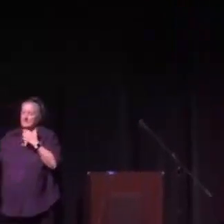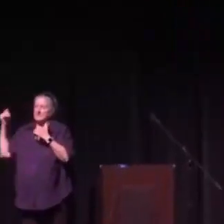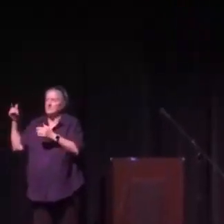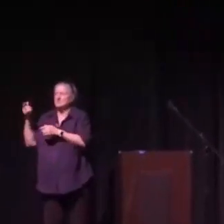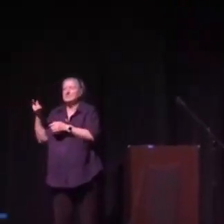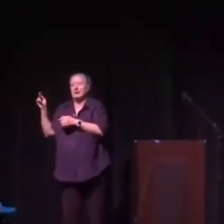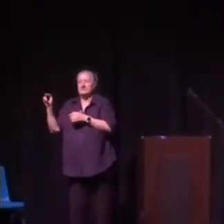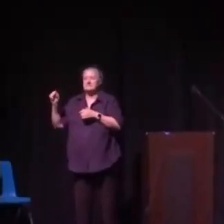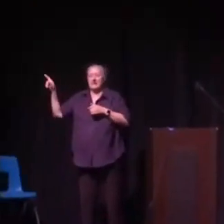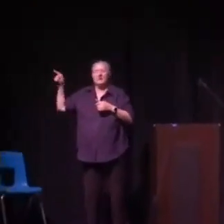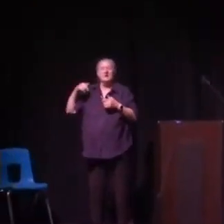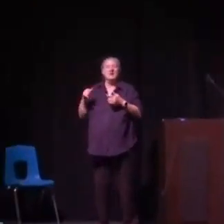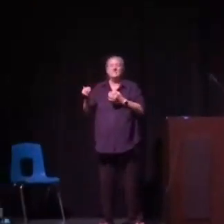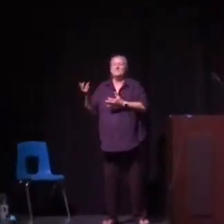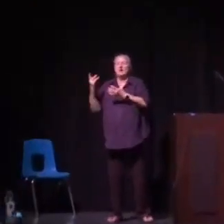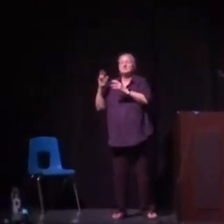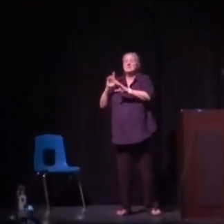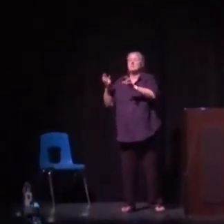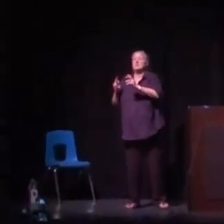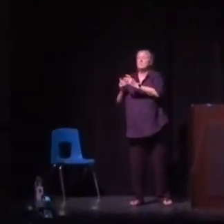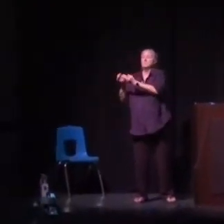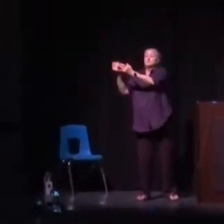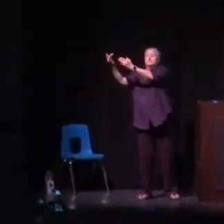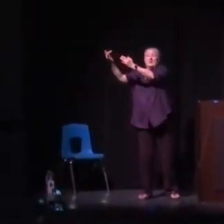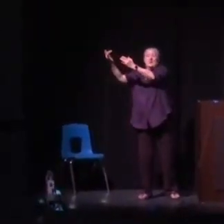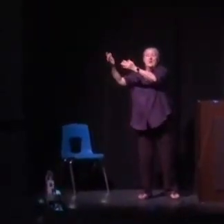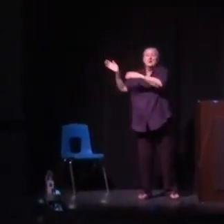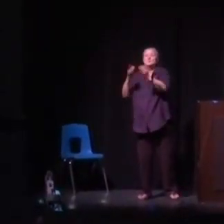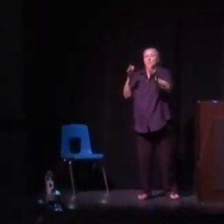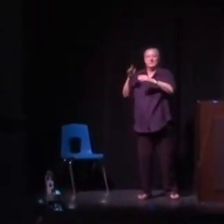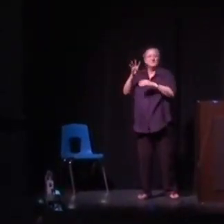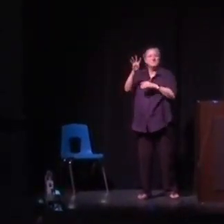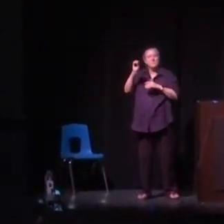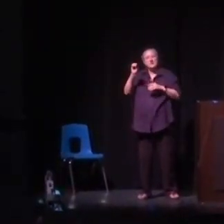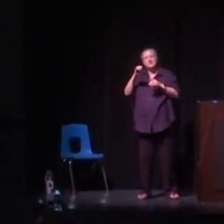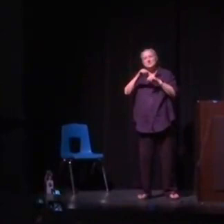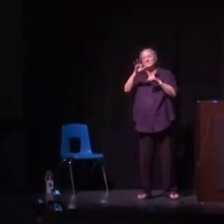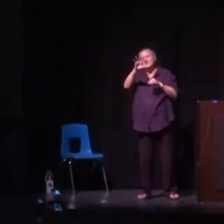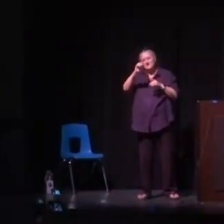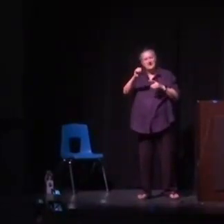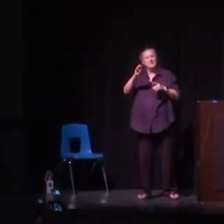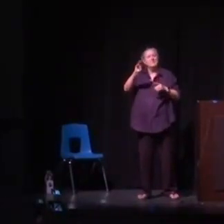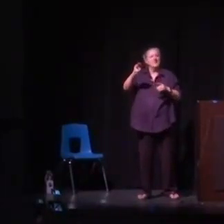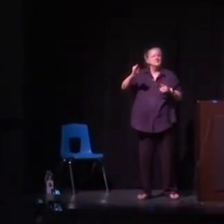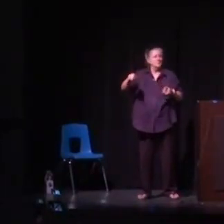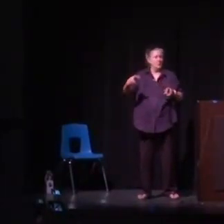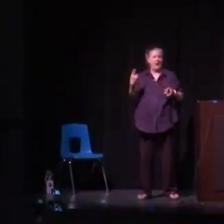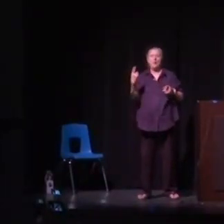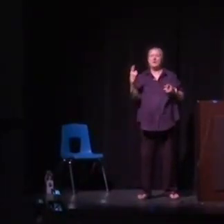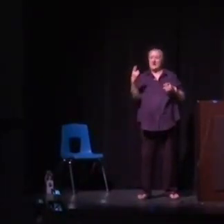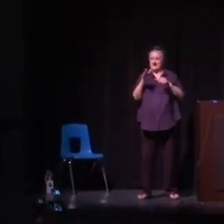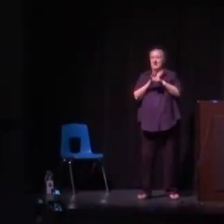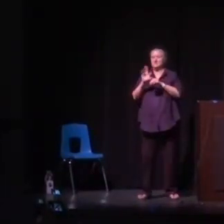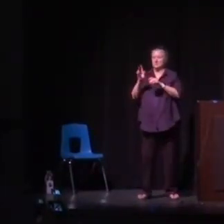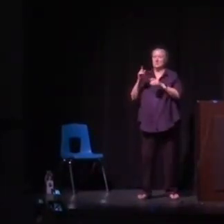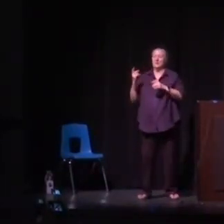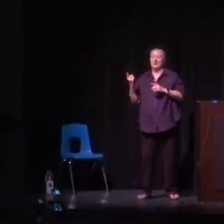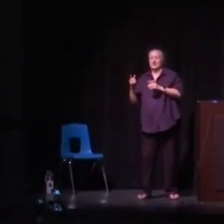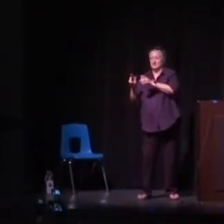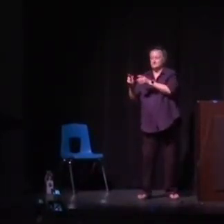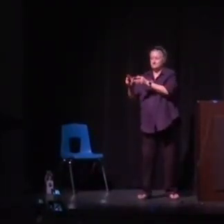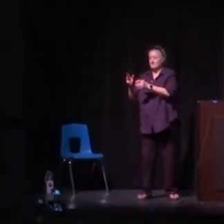The fire was just getting ready to bump that area. The wind was going about 40 miles an hour with 50-mile-an-hour gusts, enough to knock you over when you walk out of your